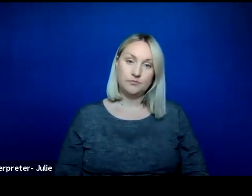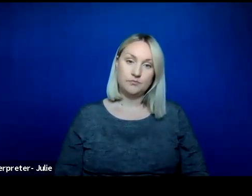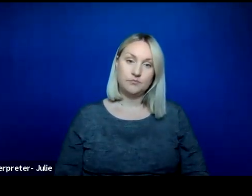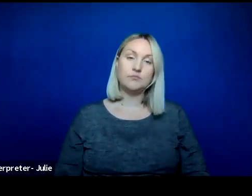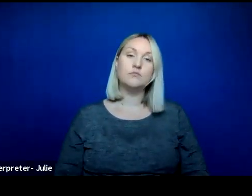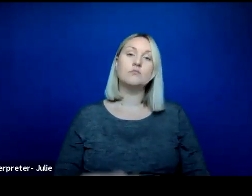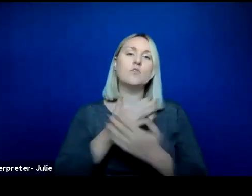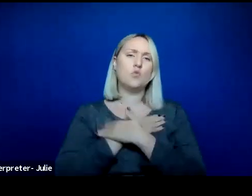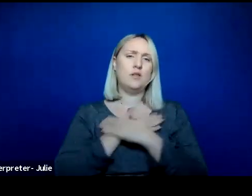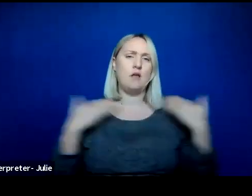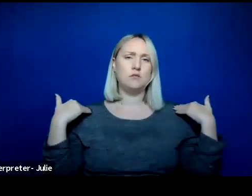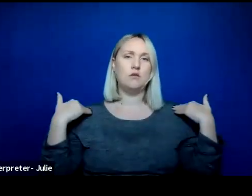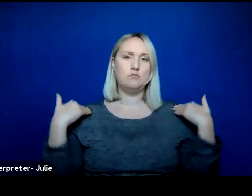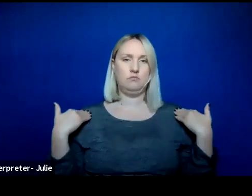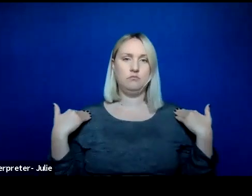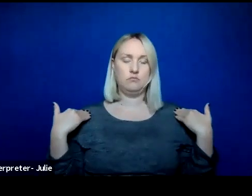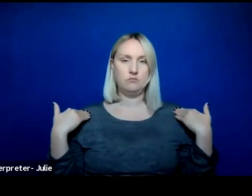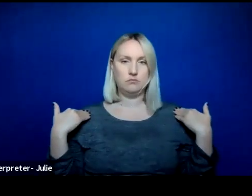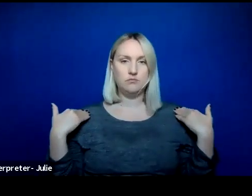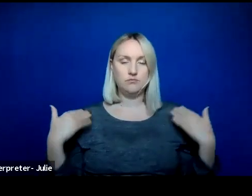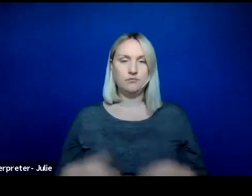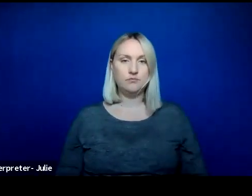Relax both shoulders towards the ground.